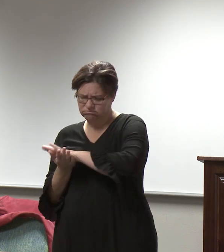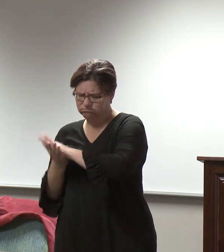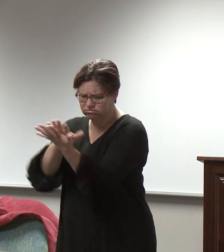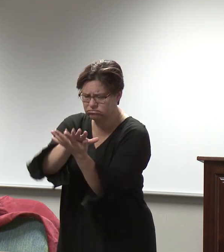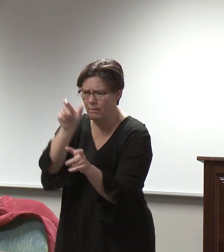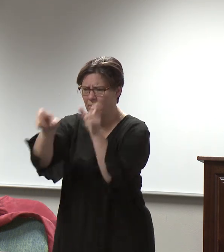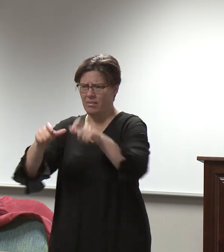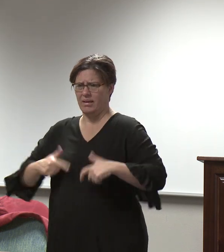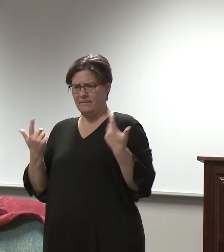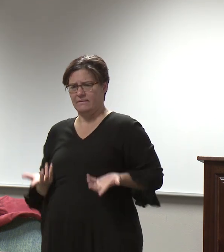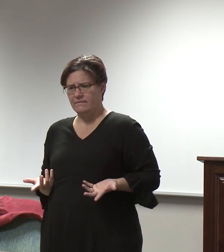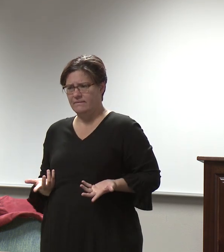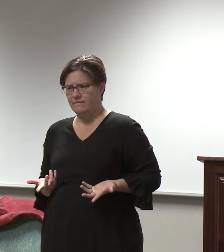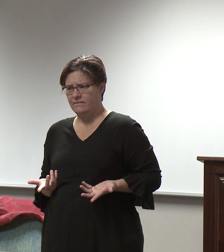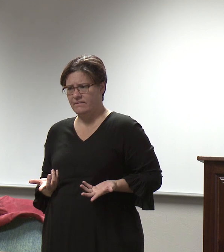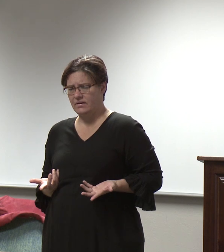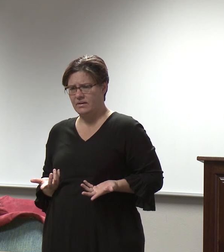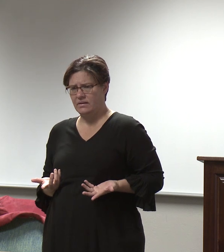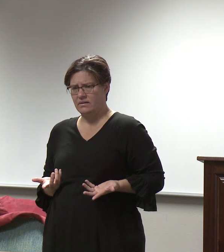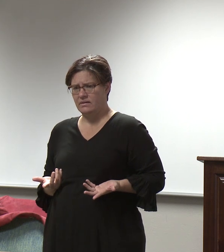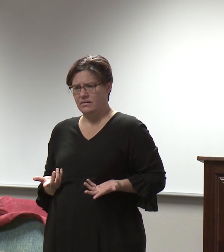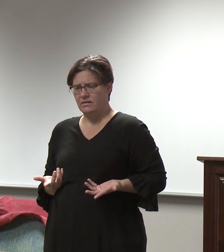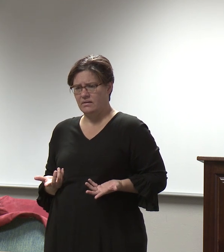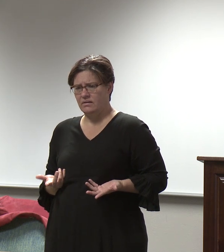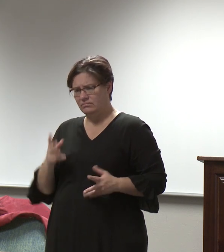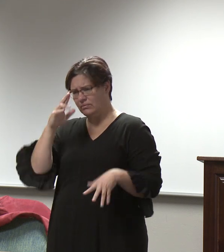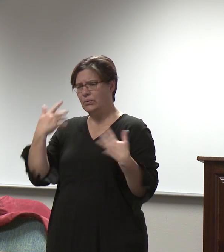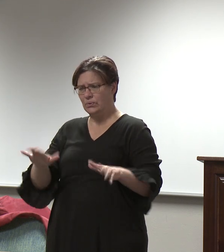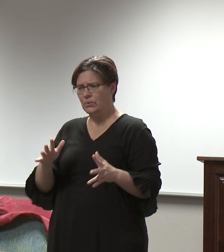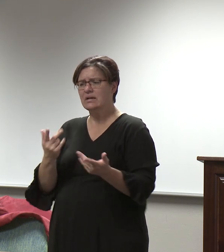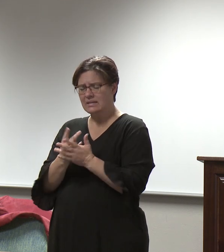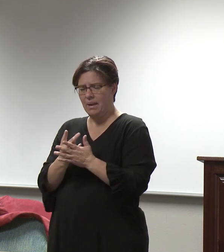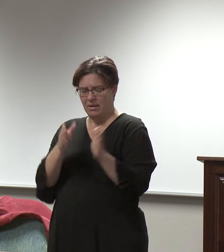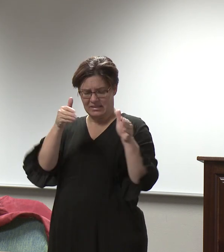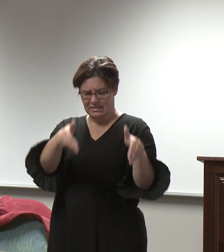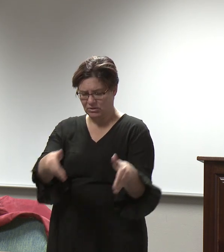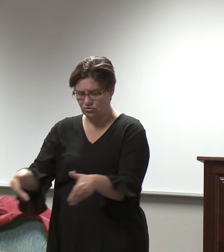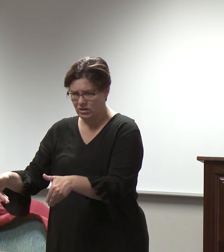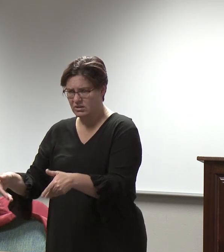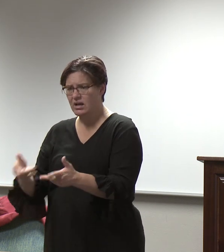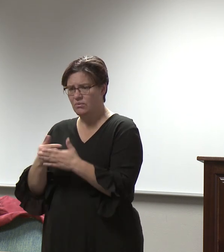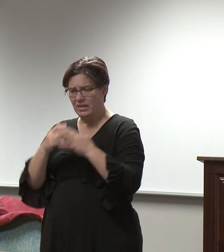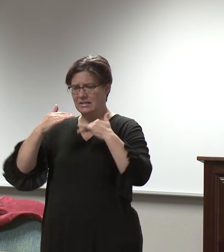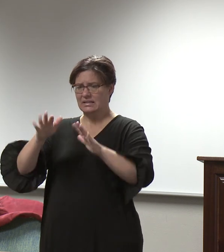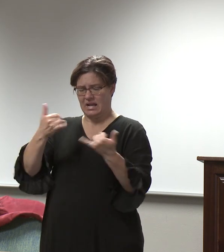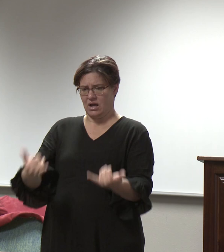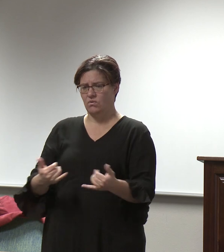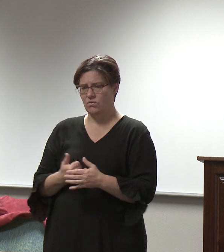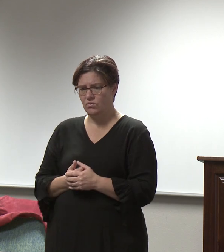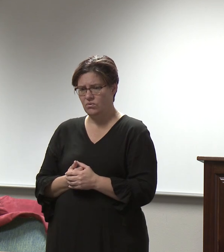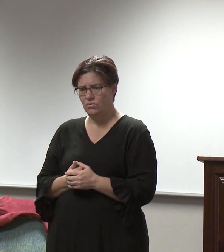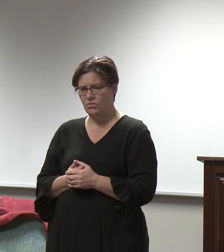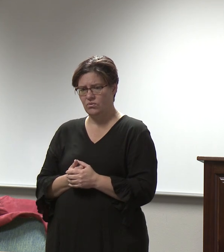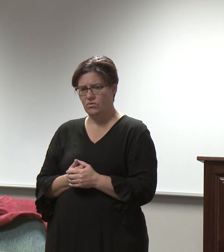people. It's as harsh as the liquid cemetery that the Mediterranean Sea is now